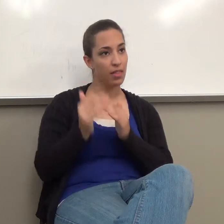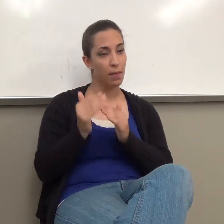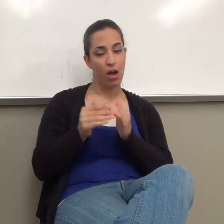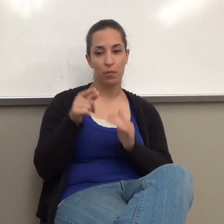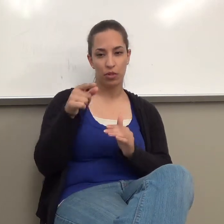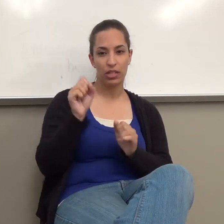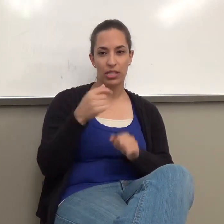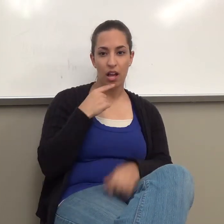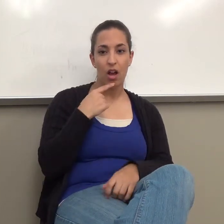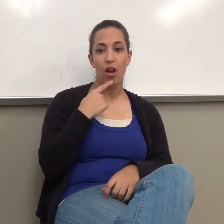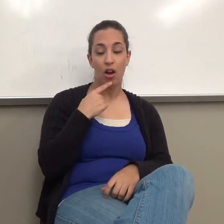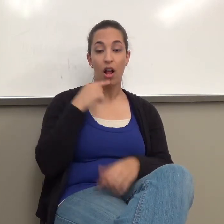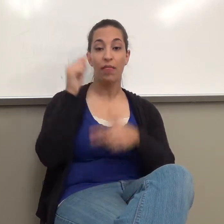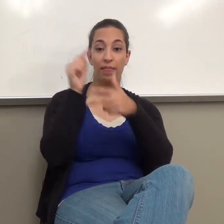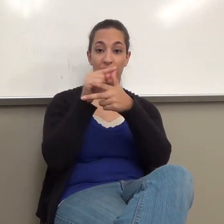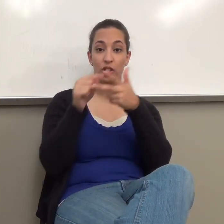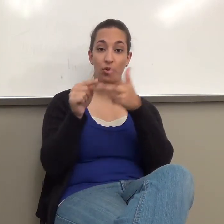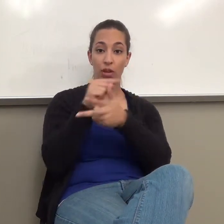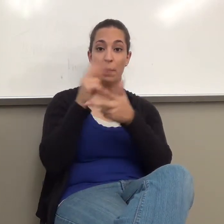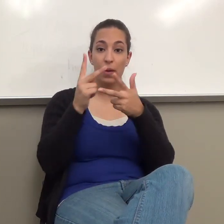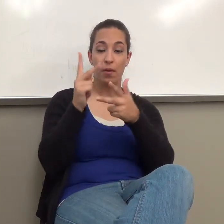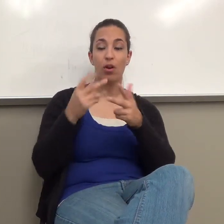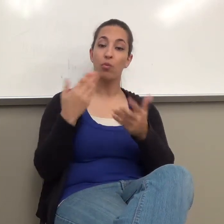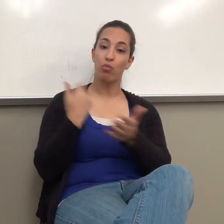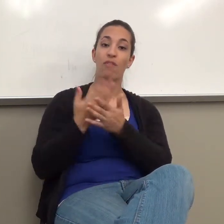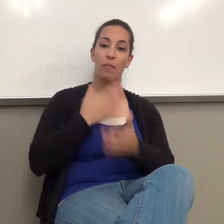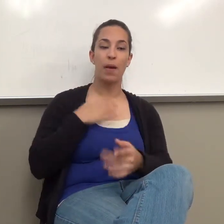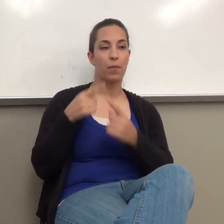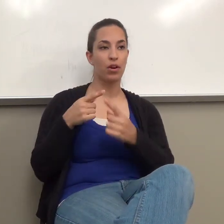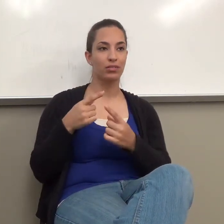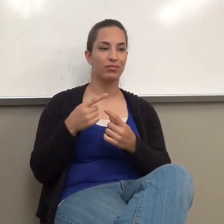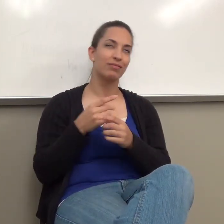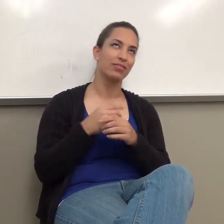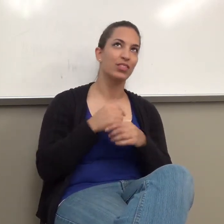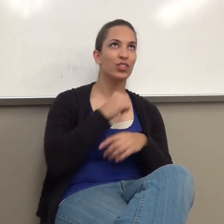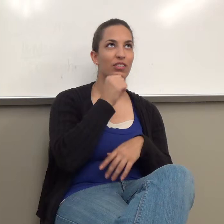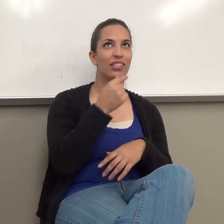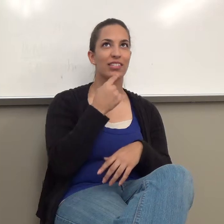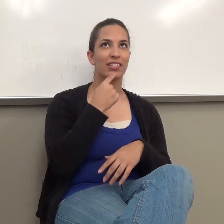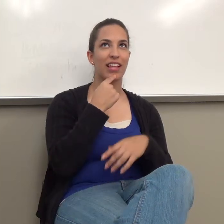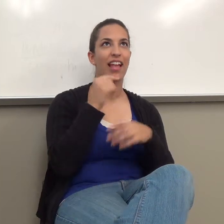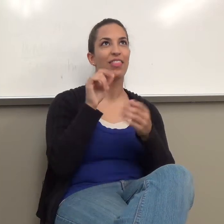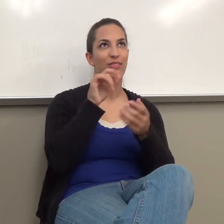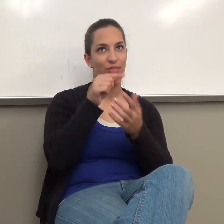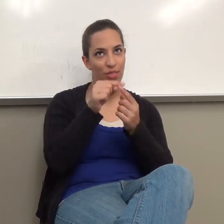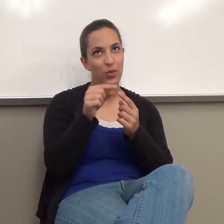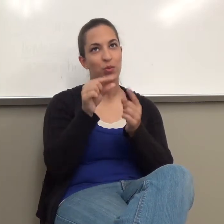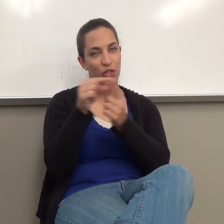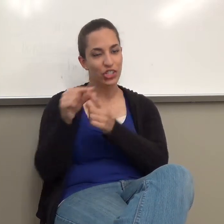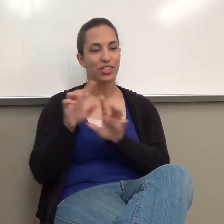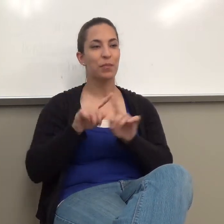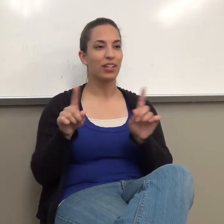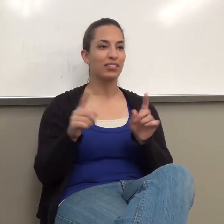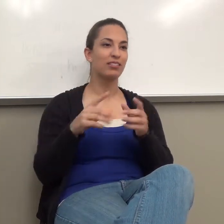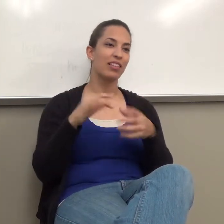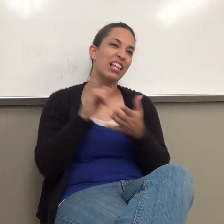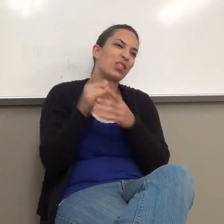prove my point, is basically what you're saying, without saying just that. There's another thing I'm going to ask you to do in